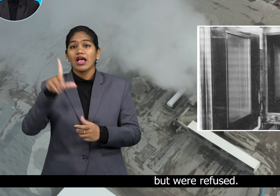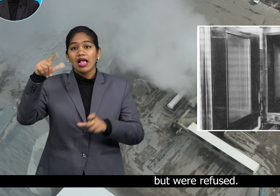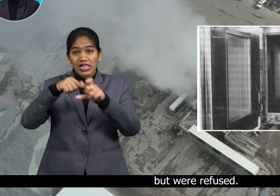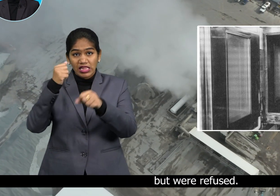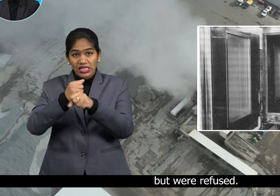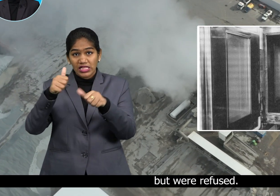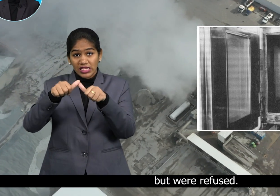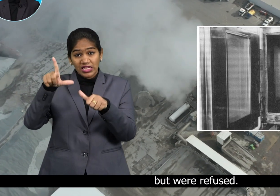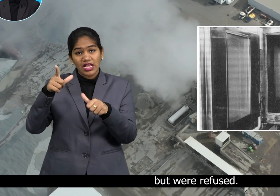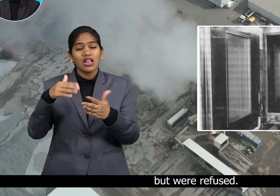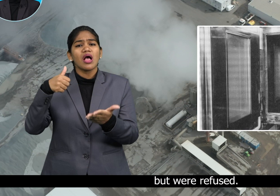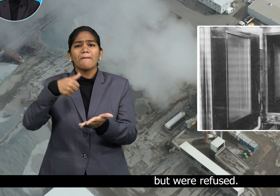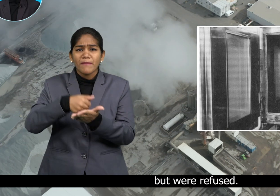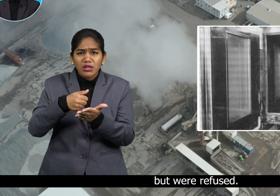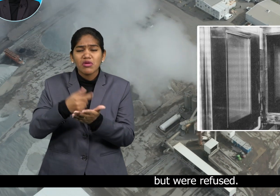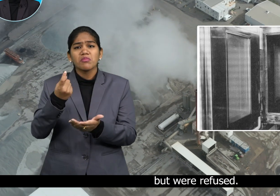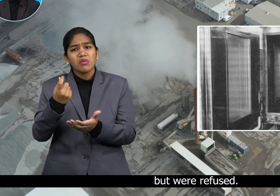were refused.